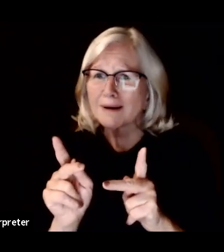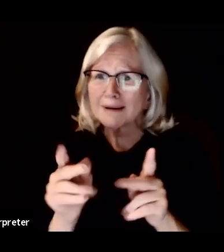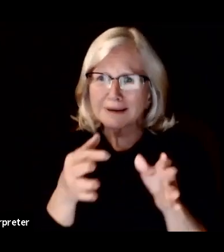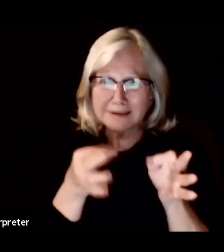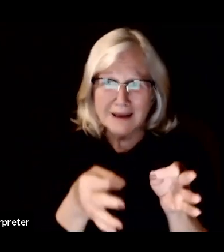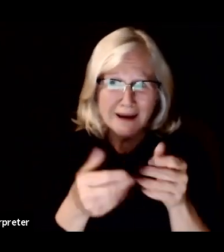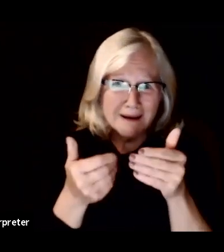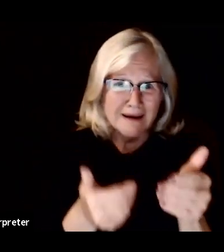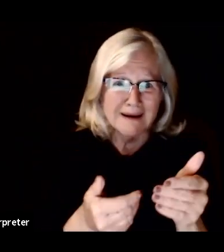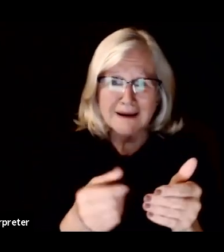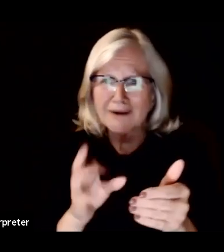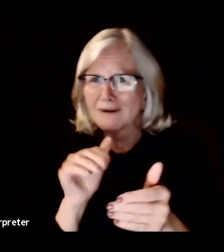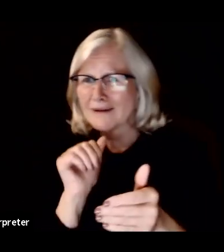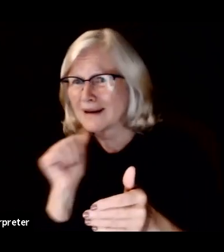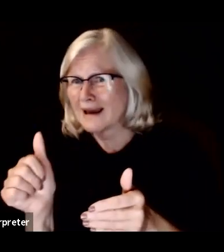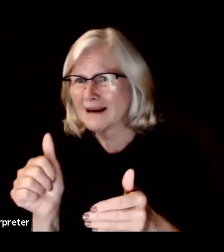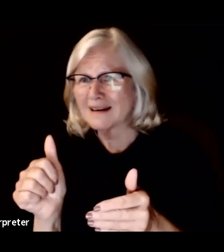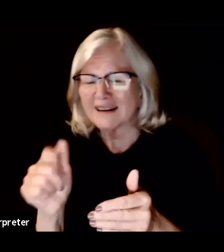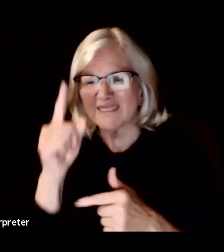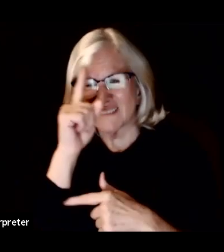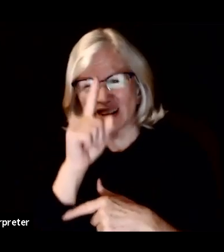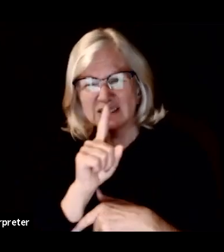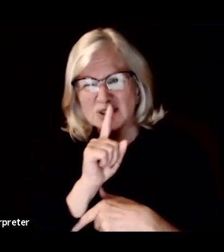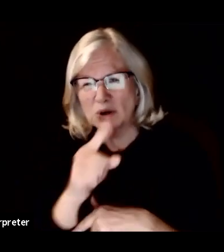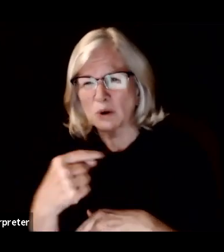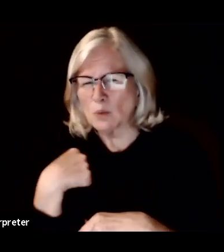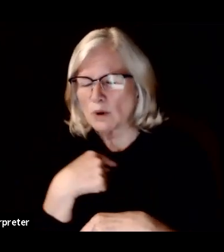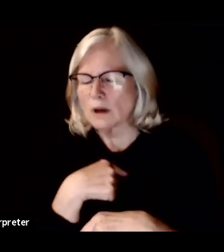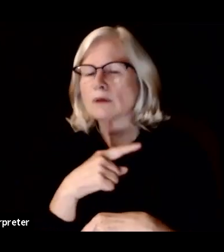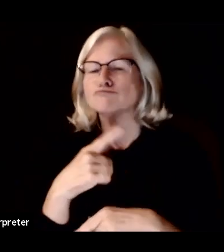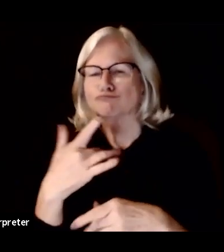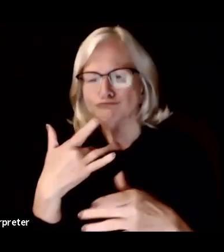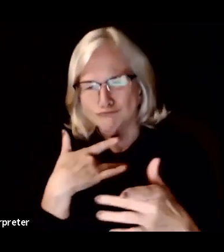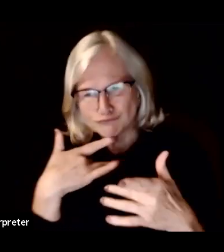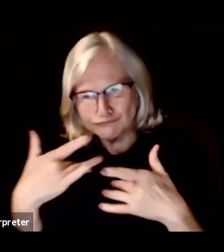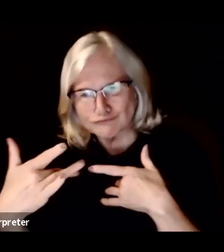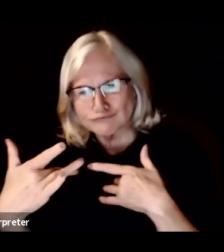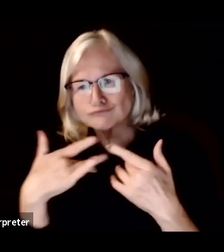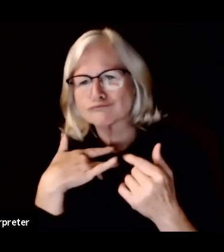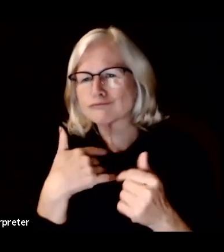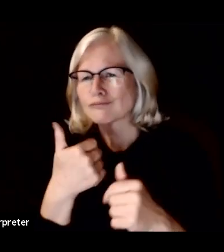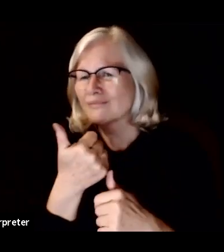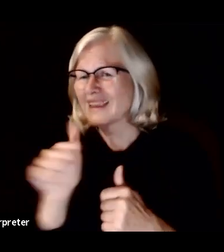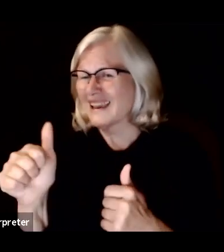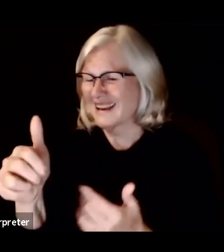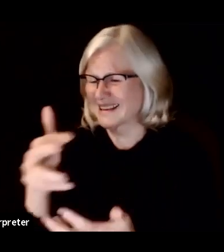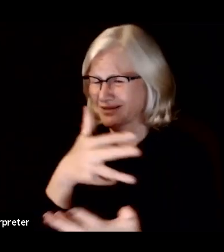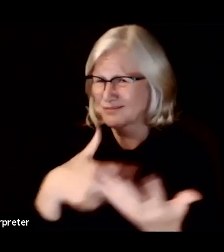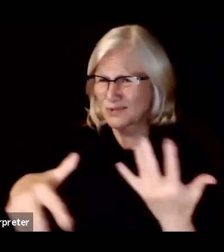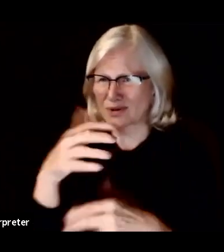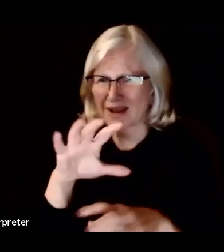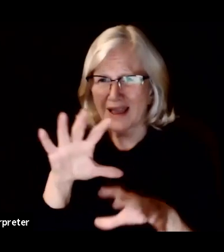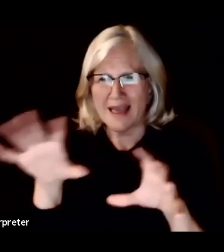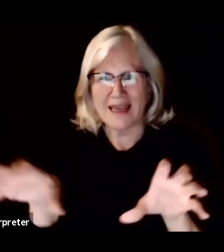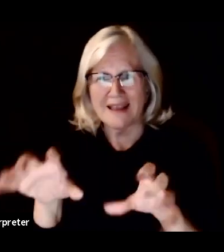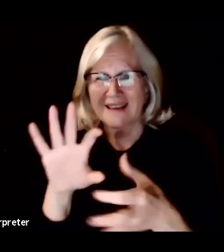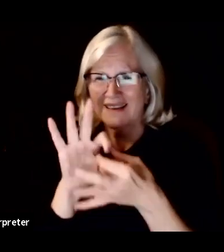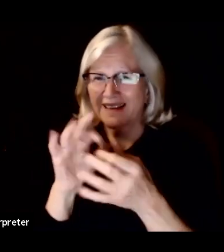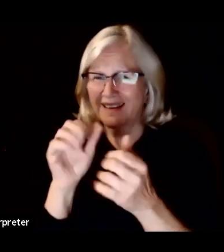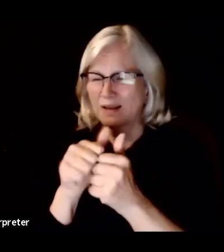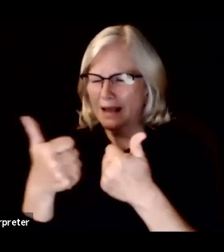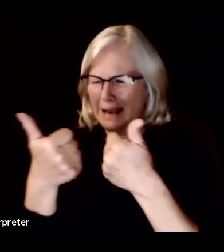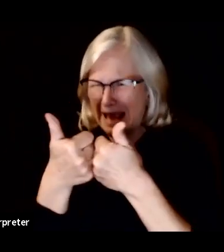are very concerned about kind of the social activities that come along with the games. The games themselves, we think,